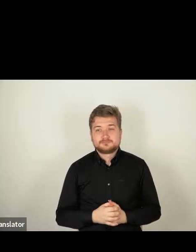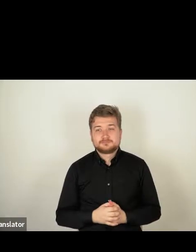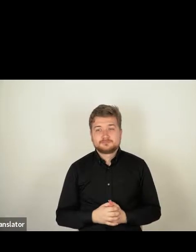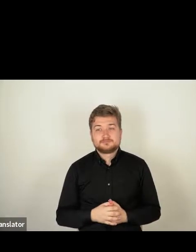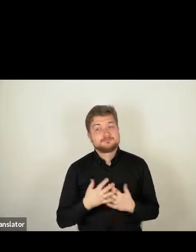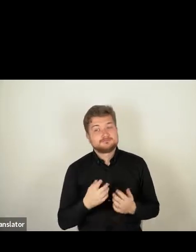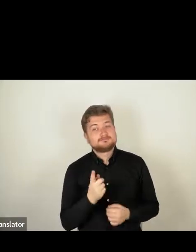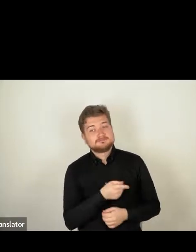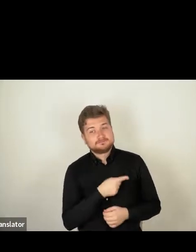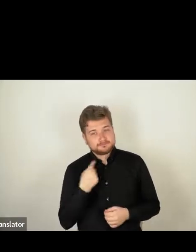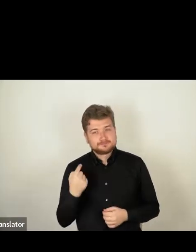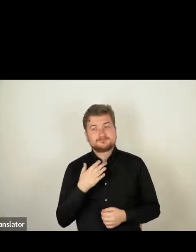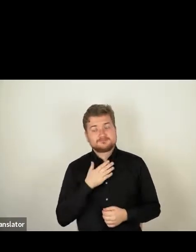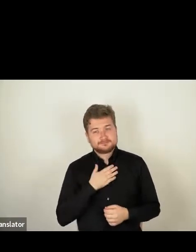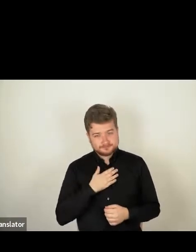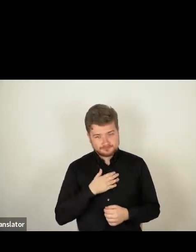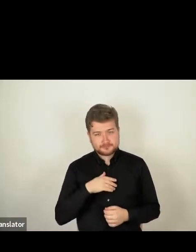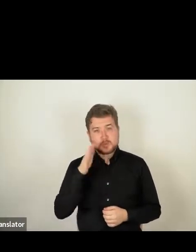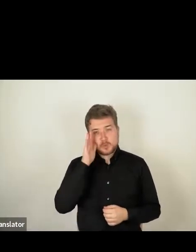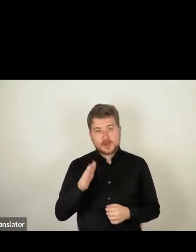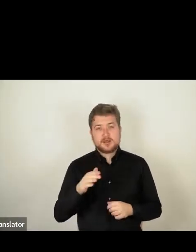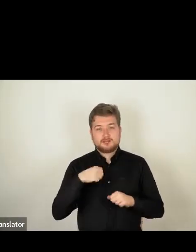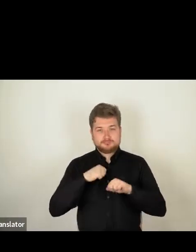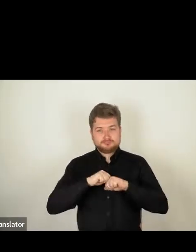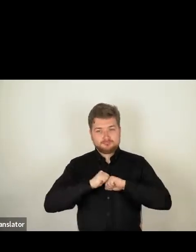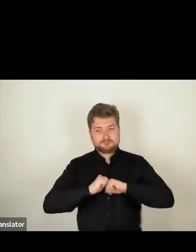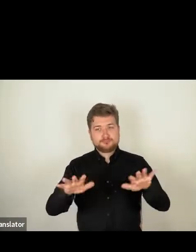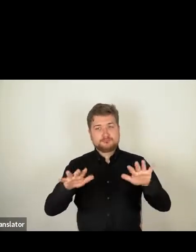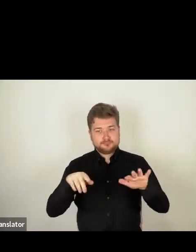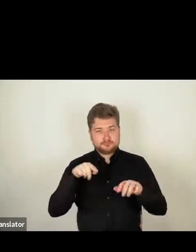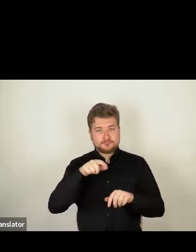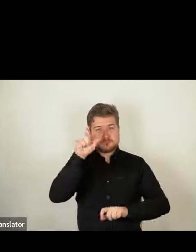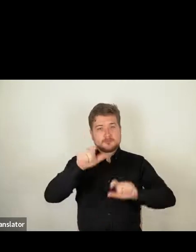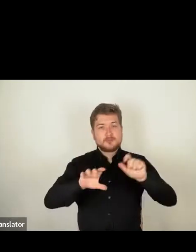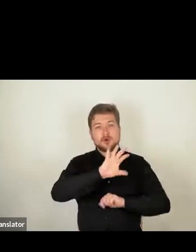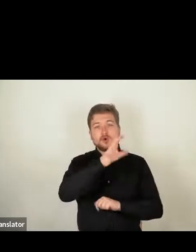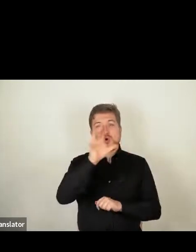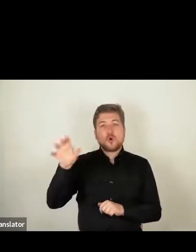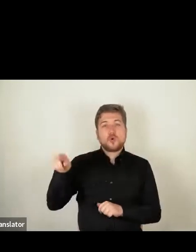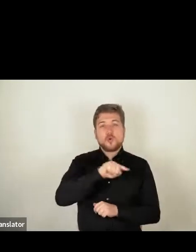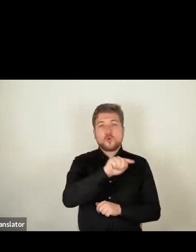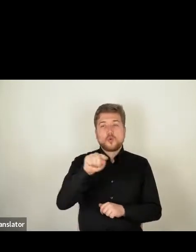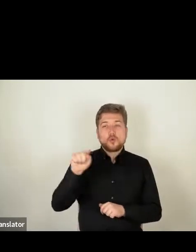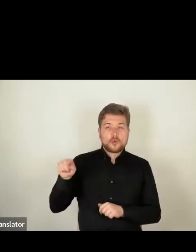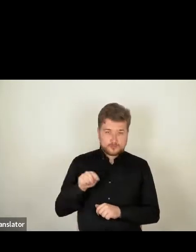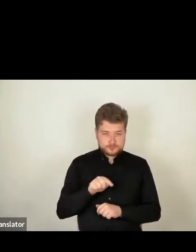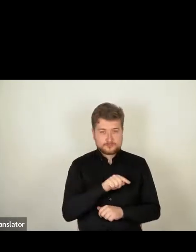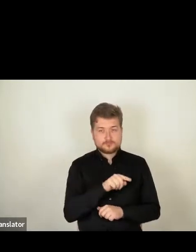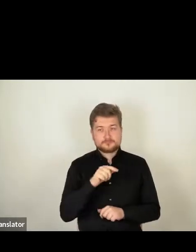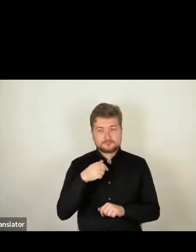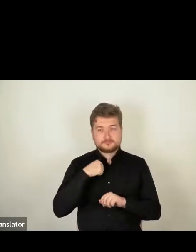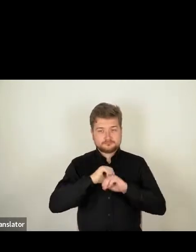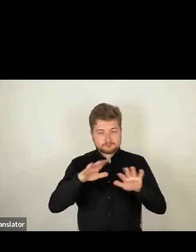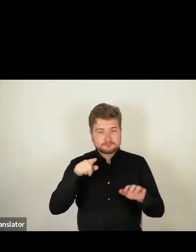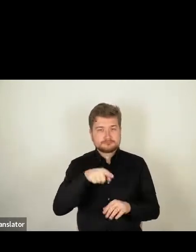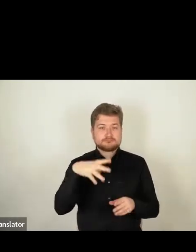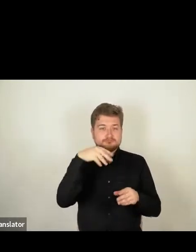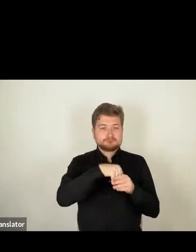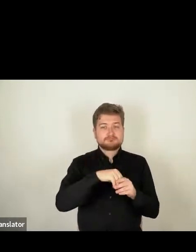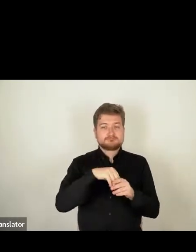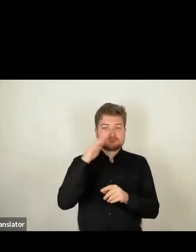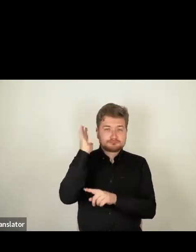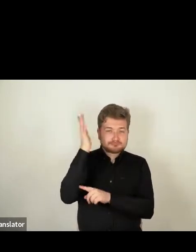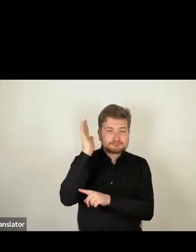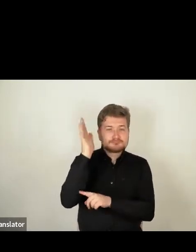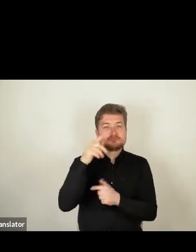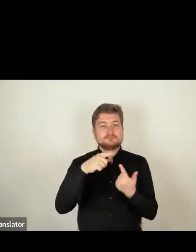share these with our participants after the event, together with the presentations and together with the document that will